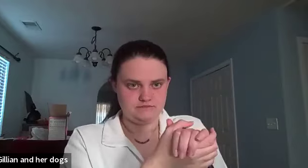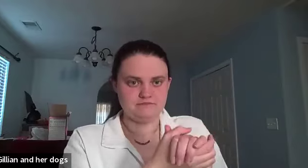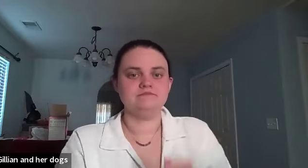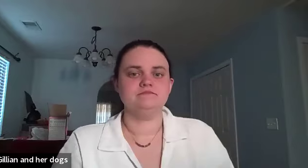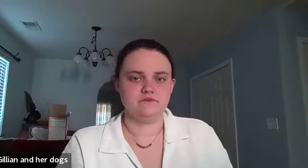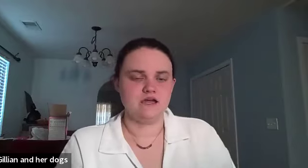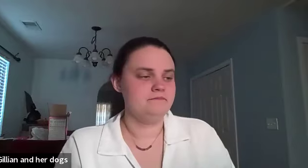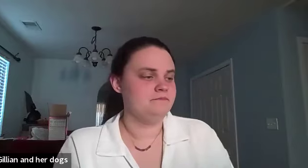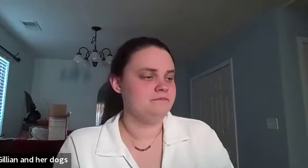Cheeseburger. Okay?